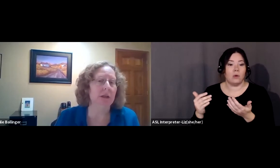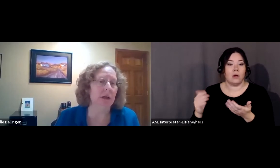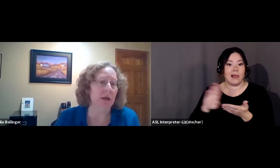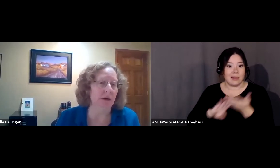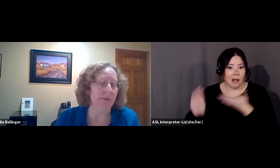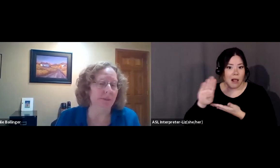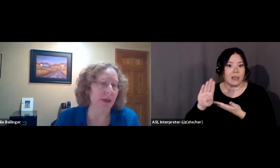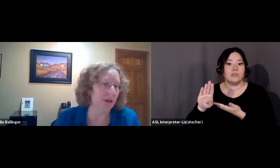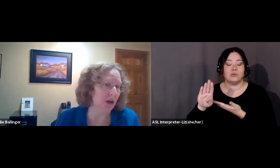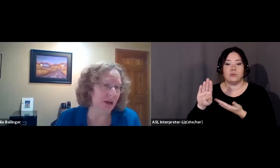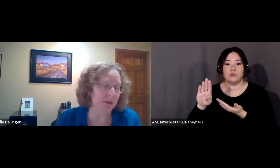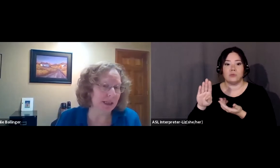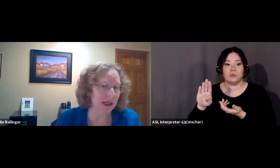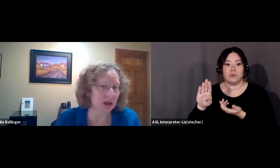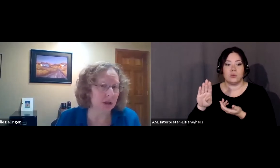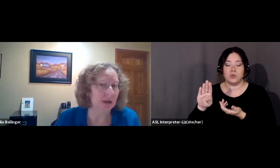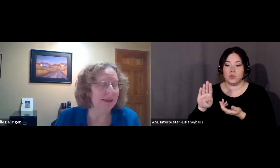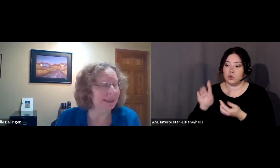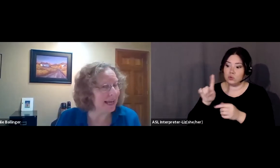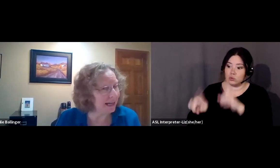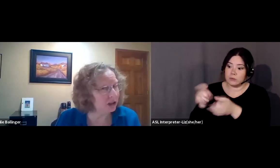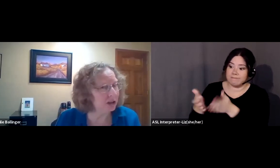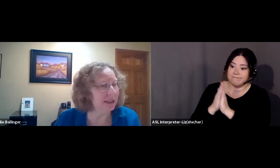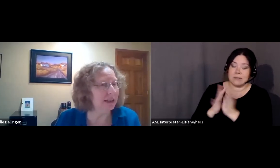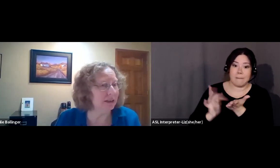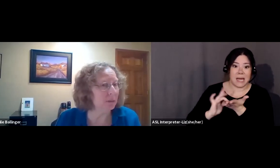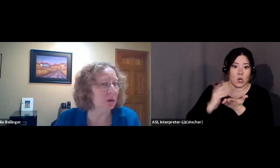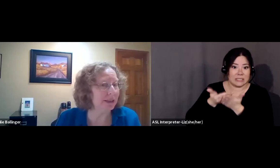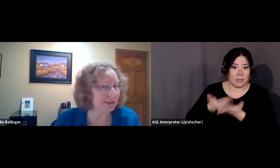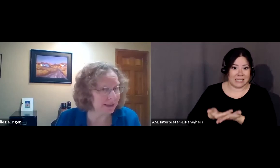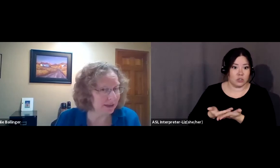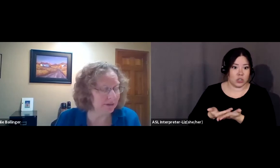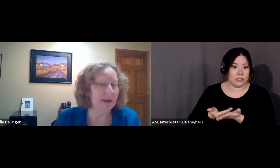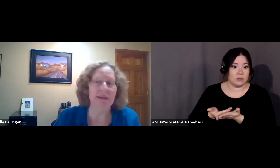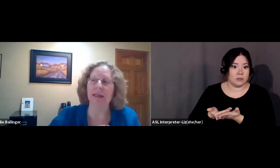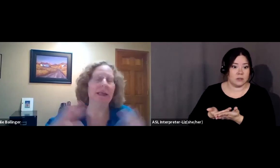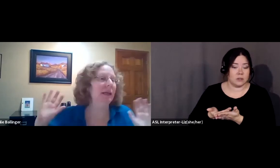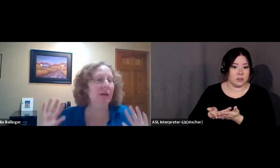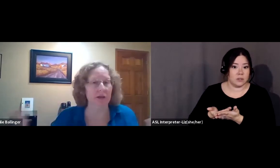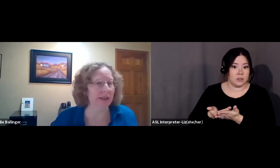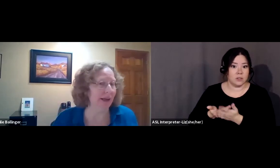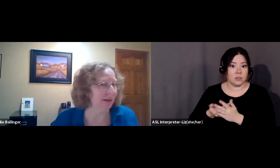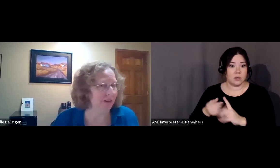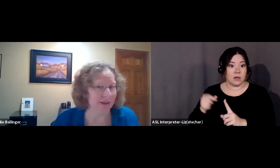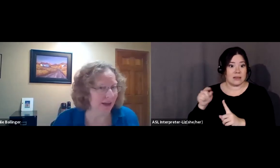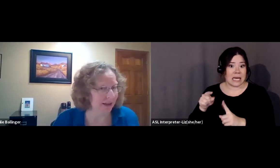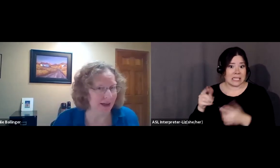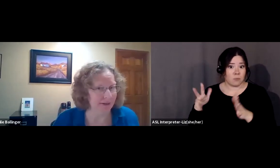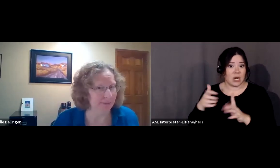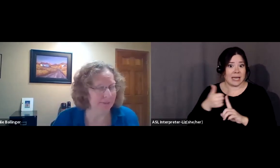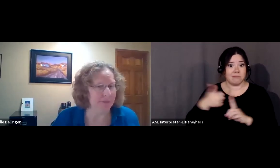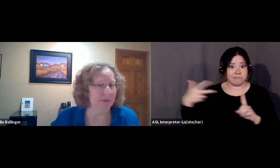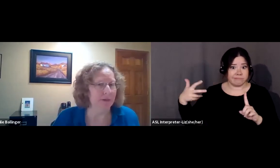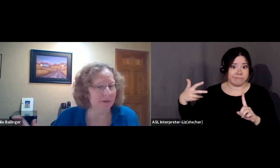collect medical documentation that's actually a little more extensive than any other setting under the